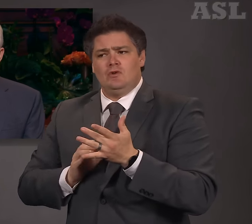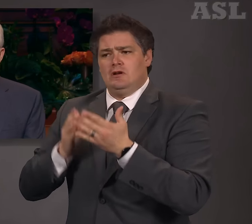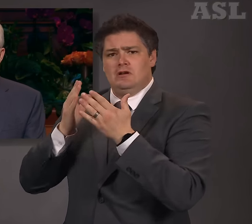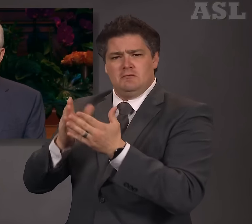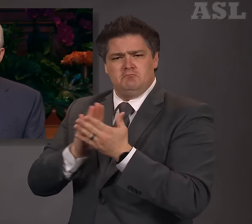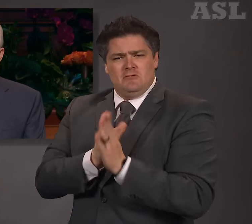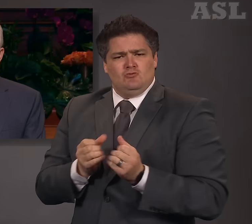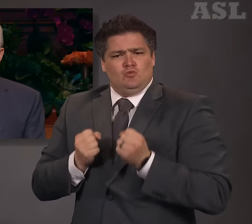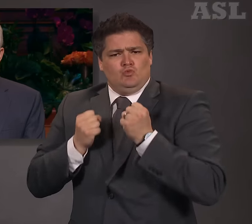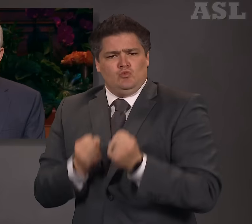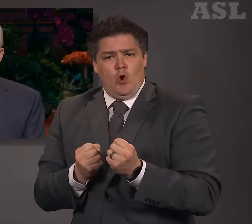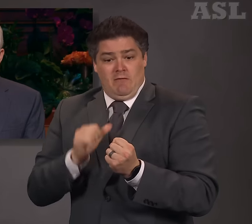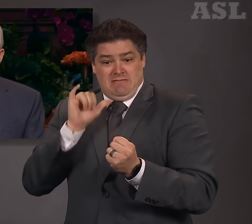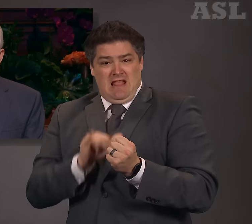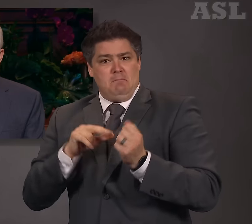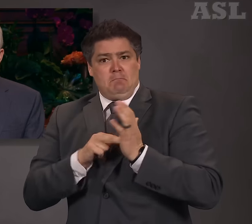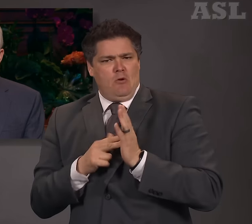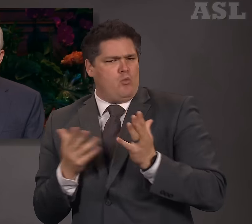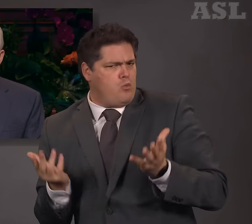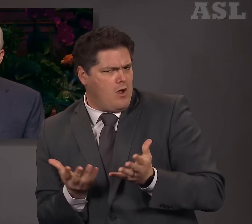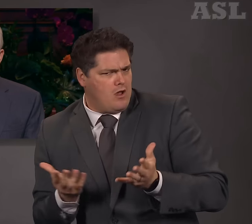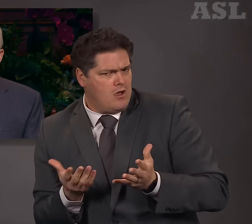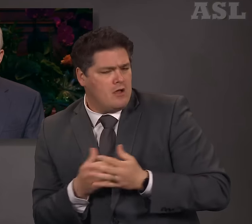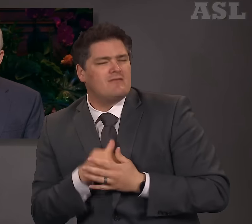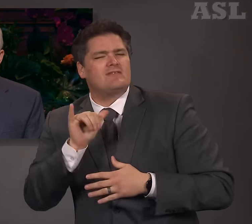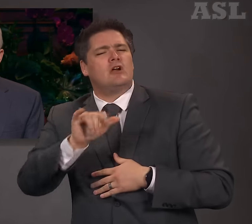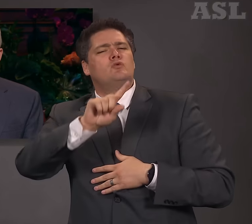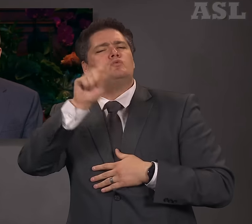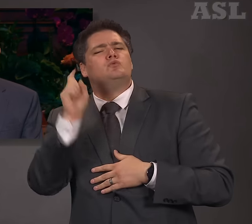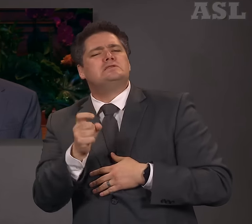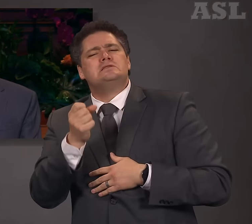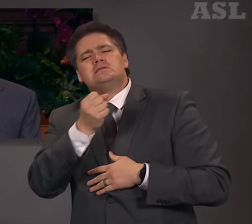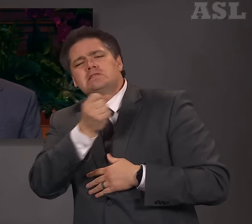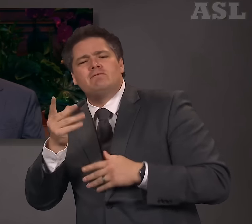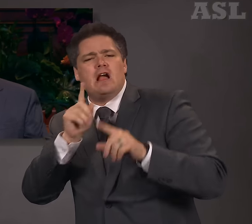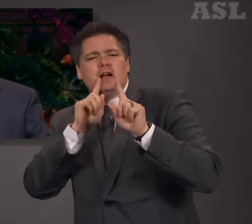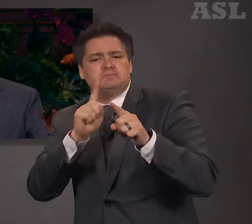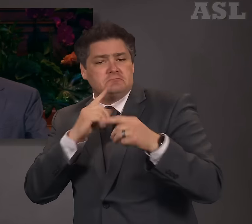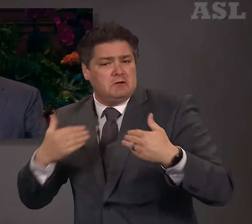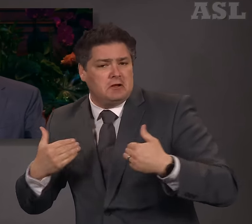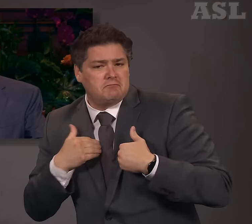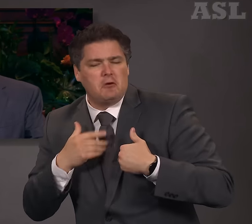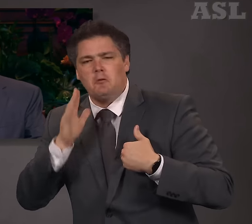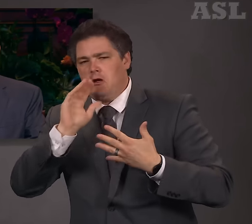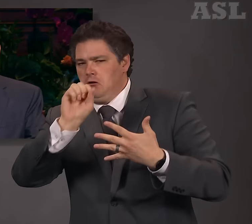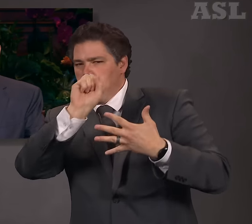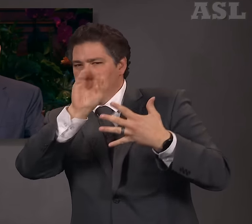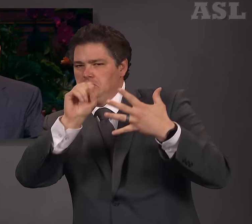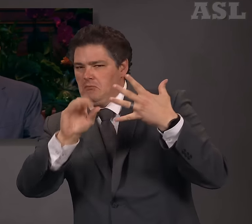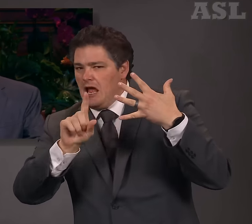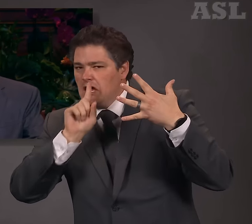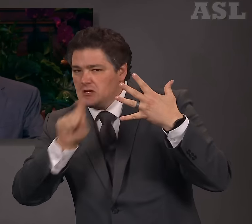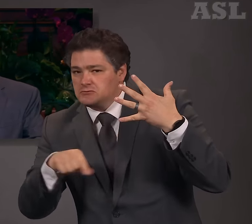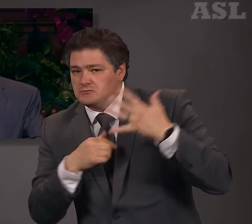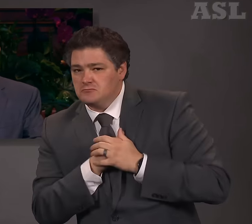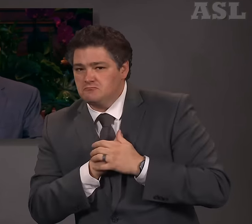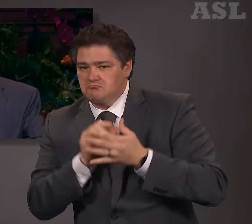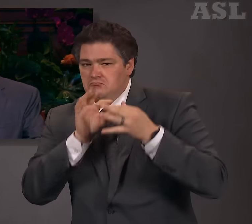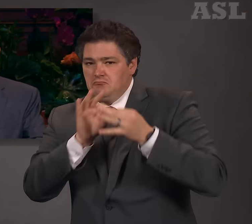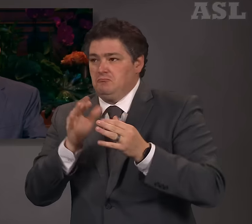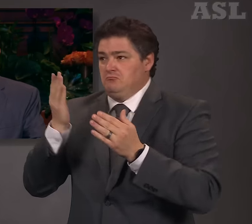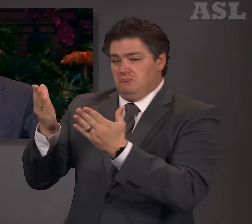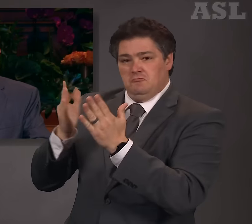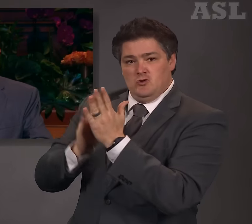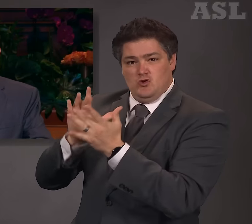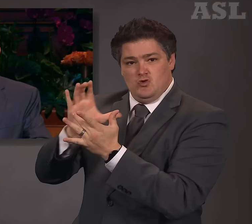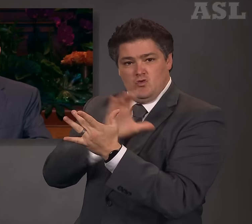in the testimony of Jesus surely includes nurturing and strengthening that testimony. True disciples do not ignore the